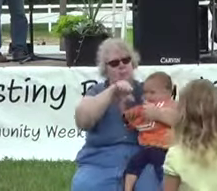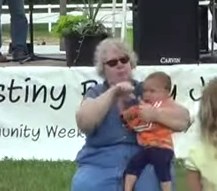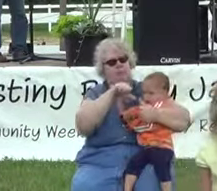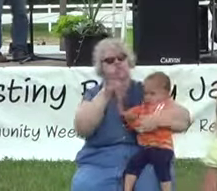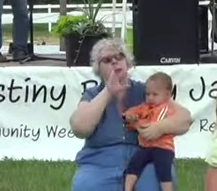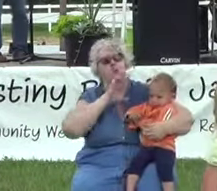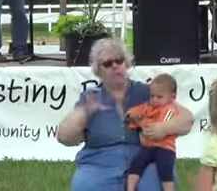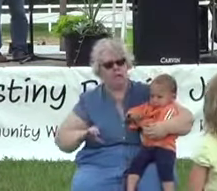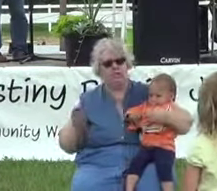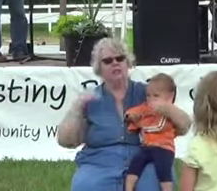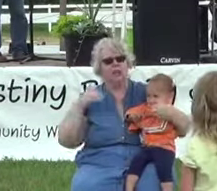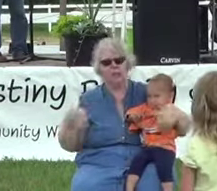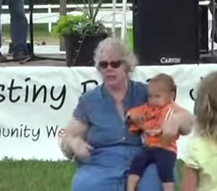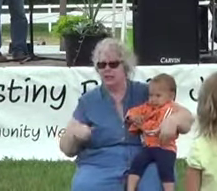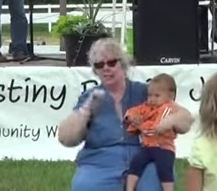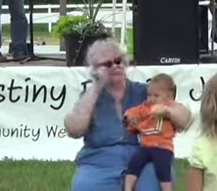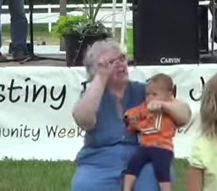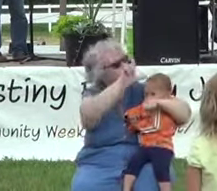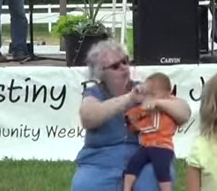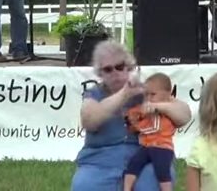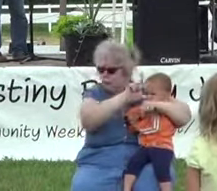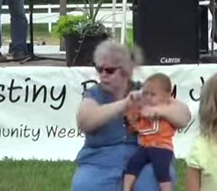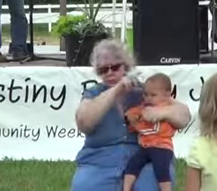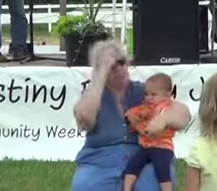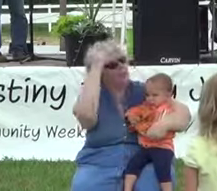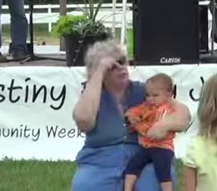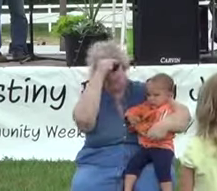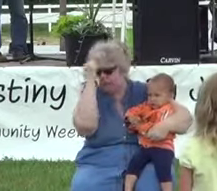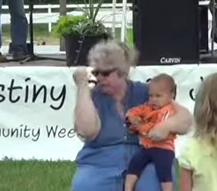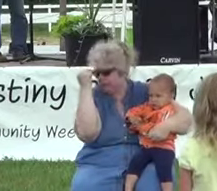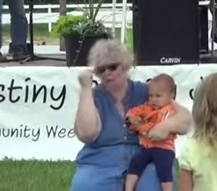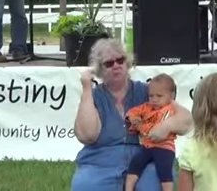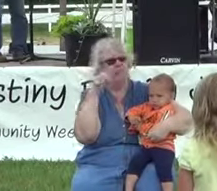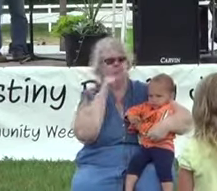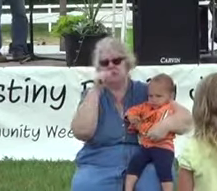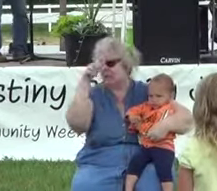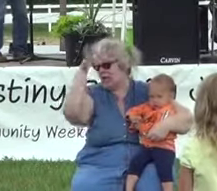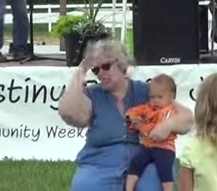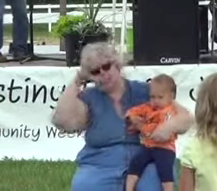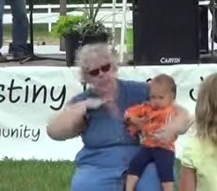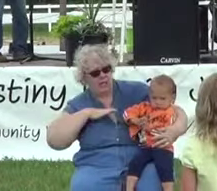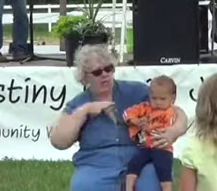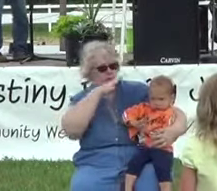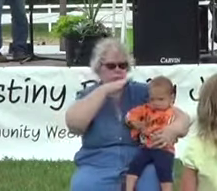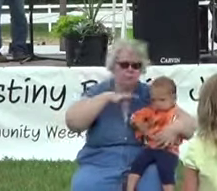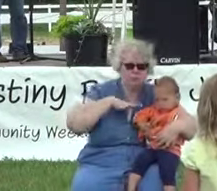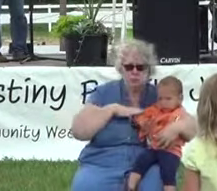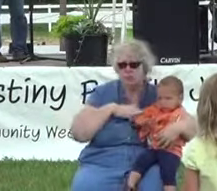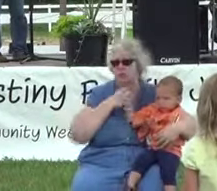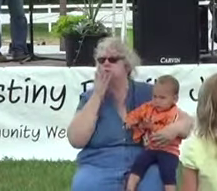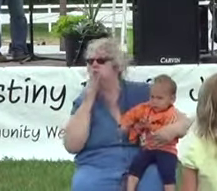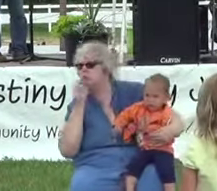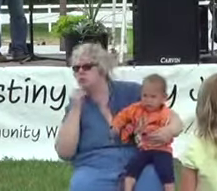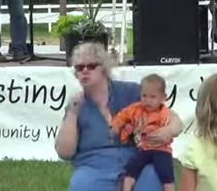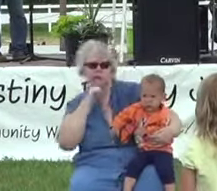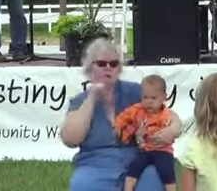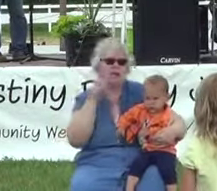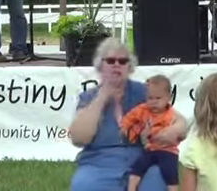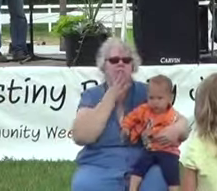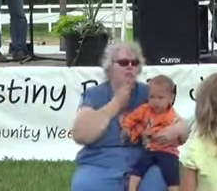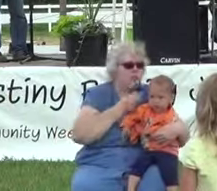Christ. It isn't Lutheran. It isn't Catholic. It isn't male or female or Jew or Gentile. It